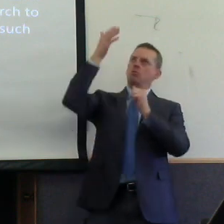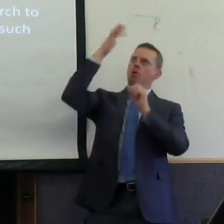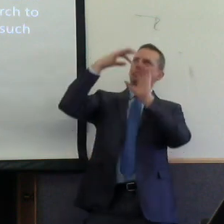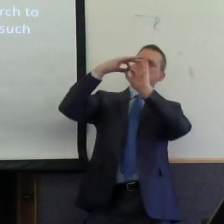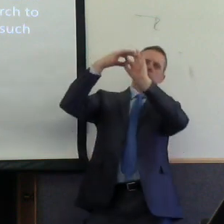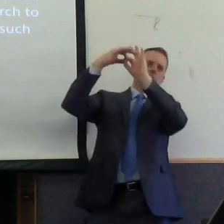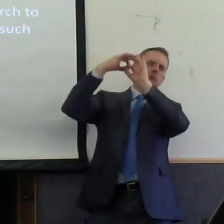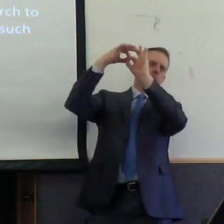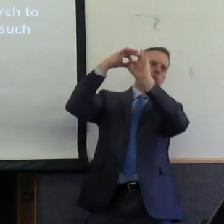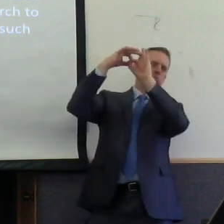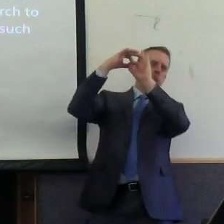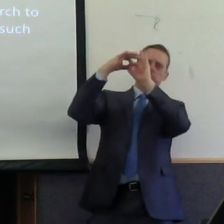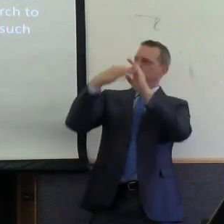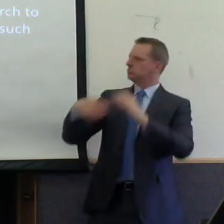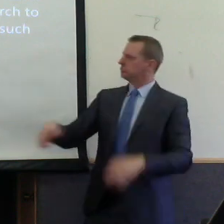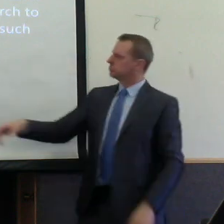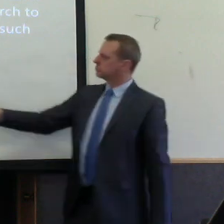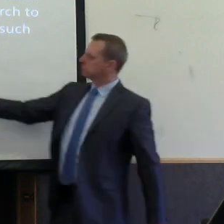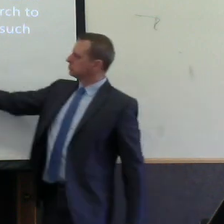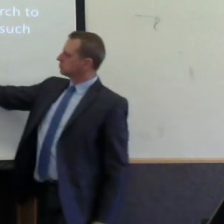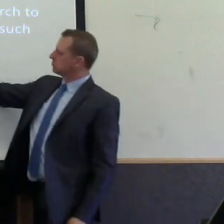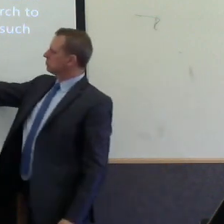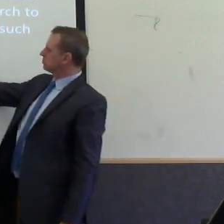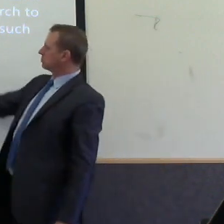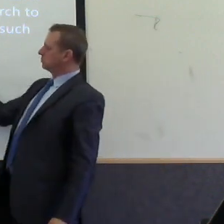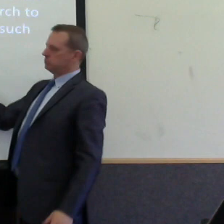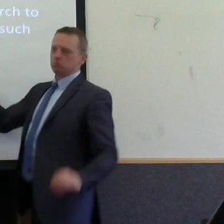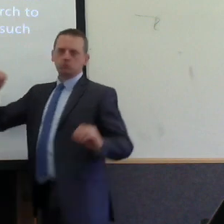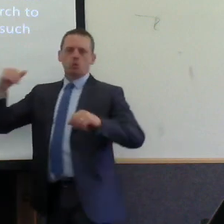the husband and wife are unified.